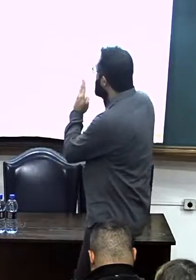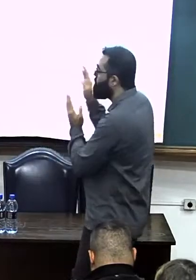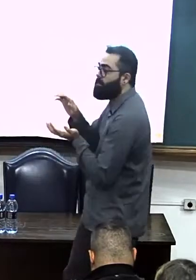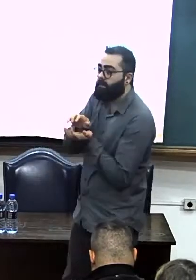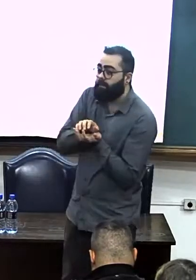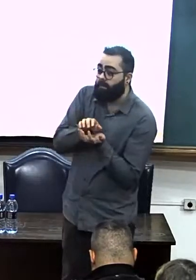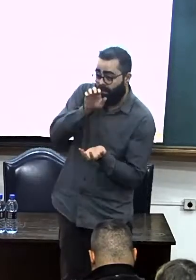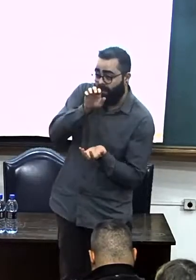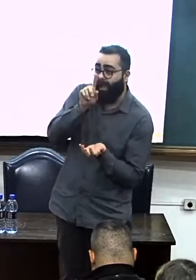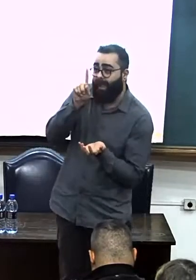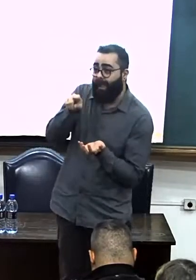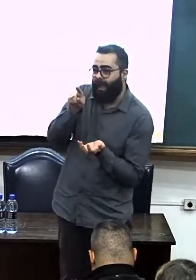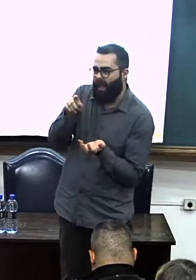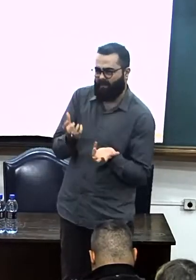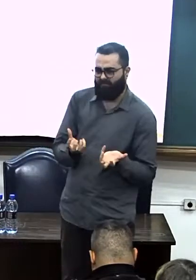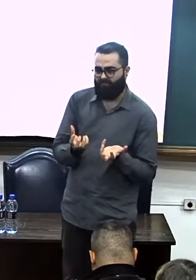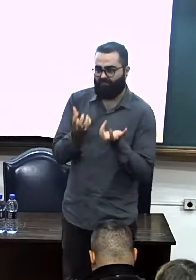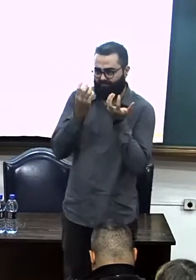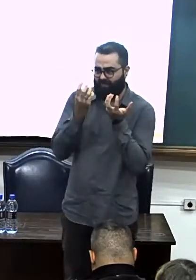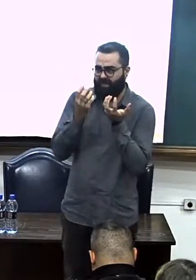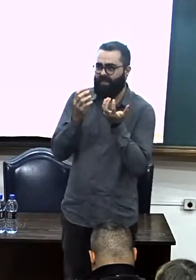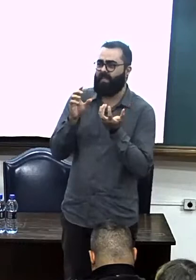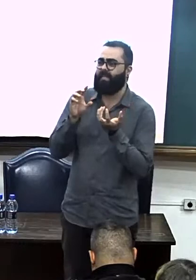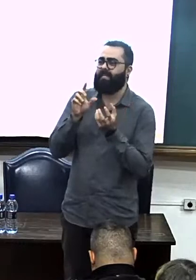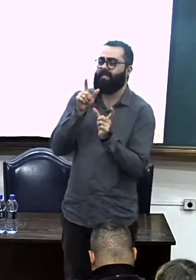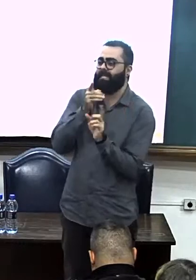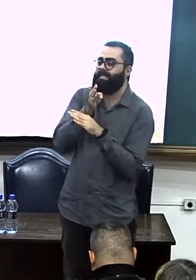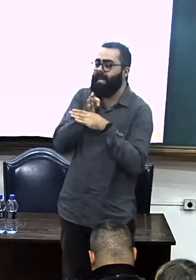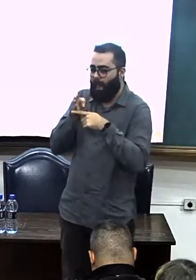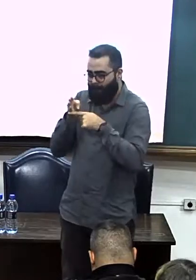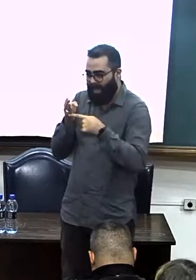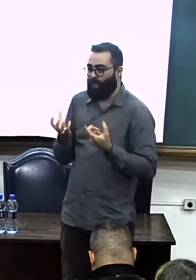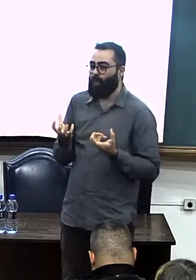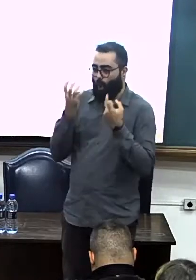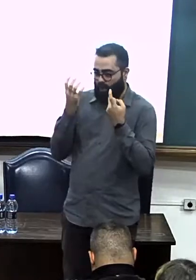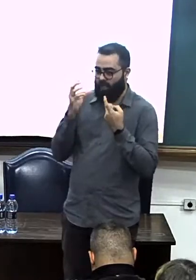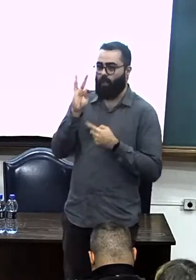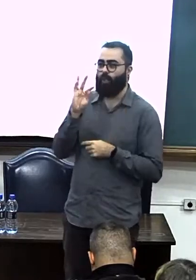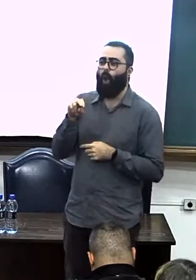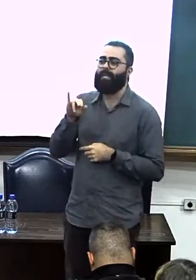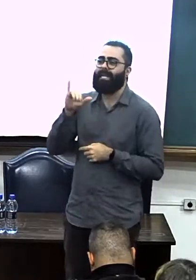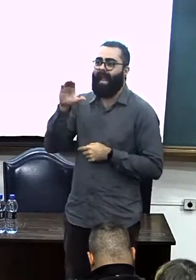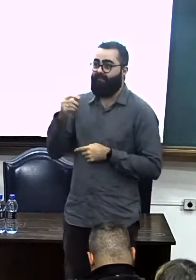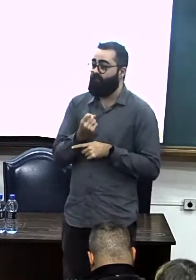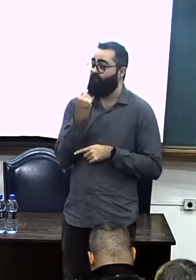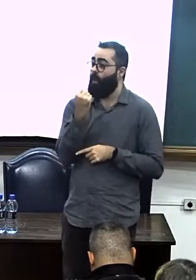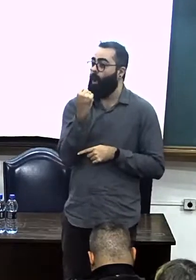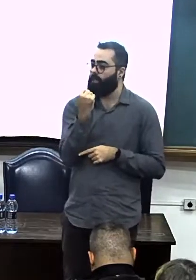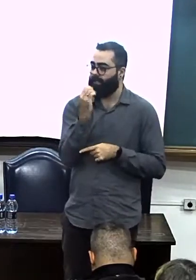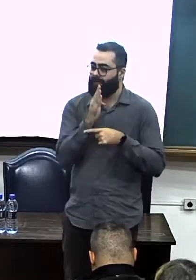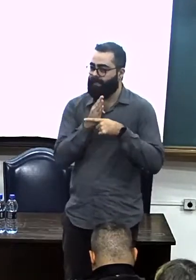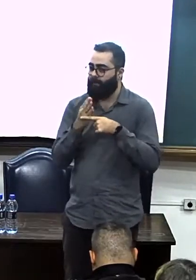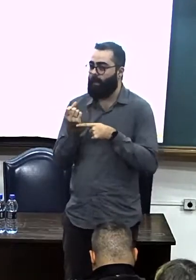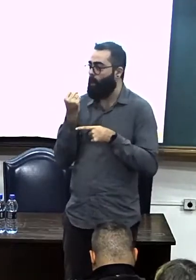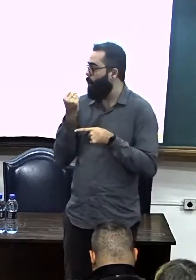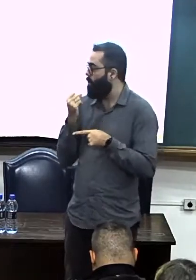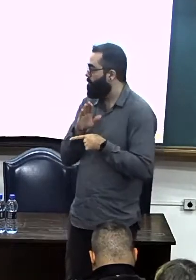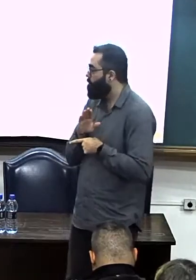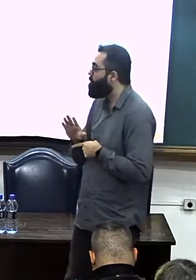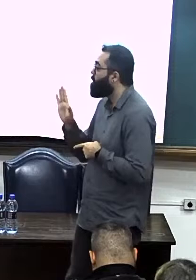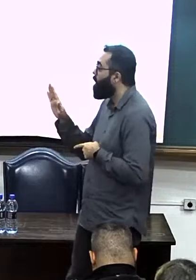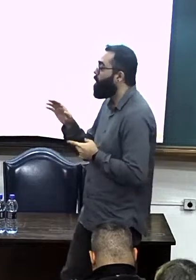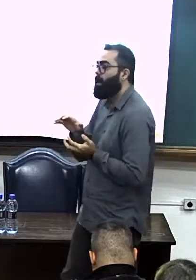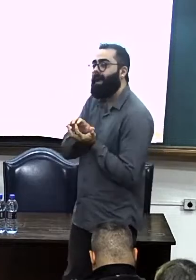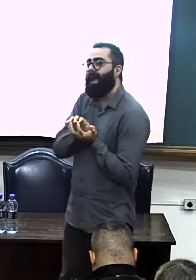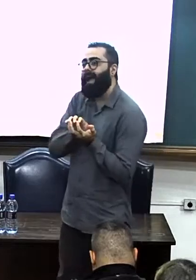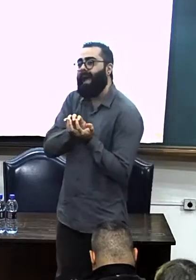stress, NS, and then there's 2 phrases here, 5 bright highlights. The largest jaw opening in